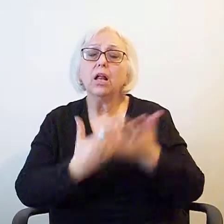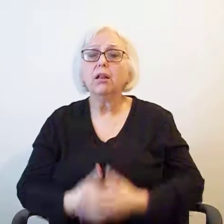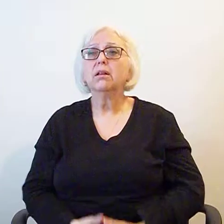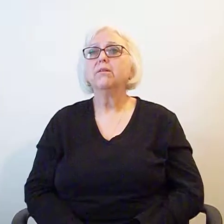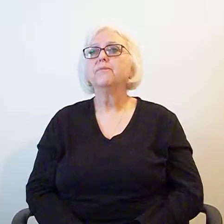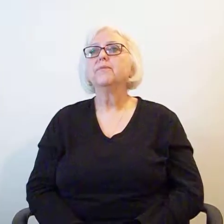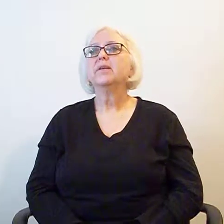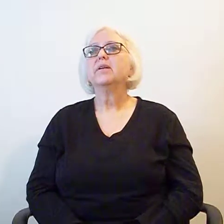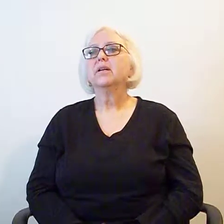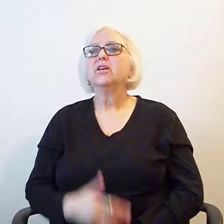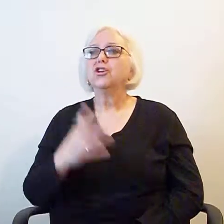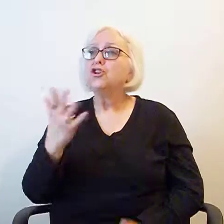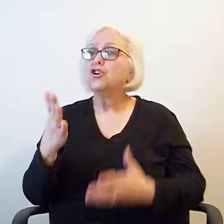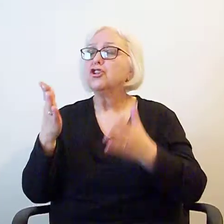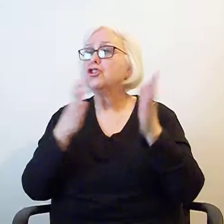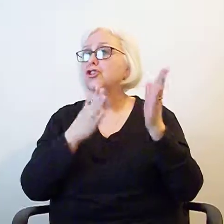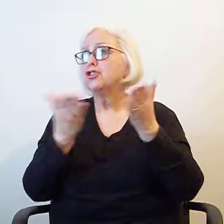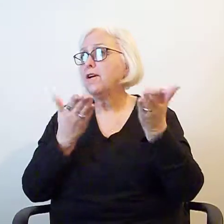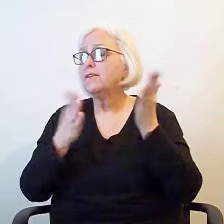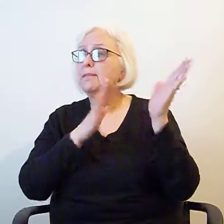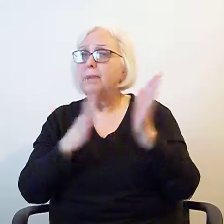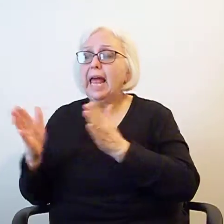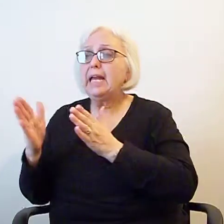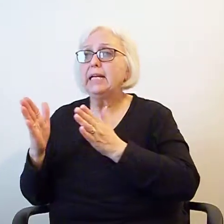the individual service planning process,